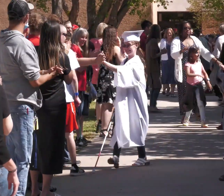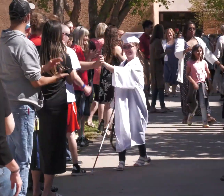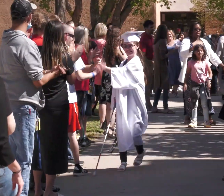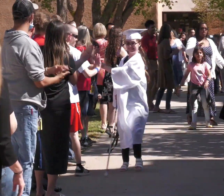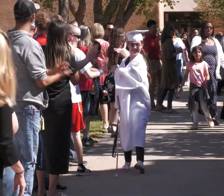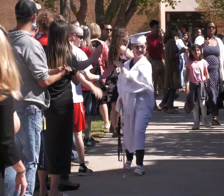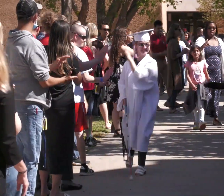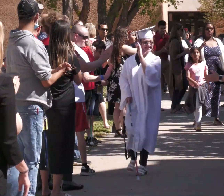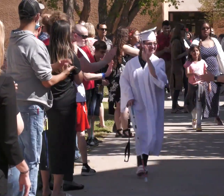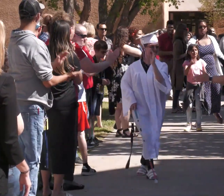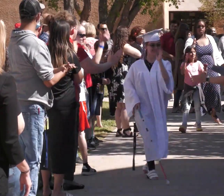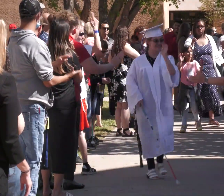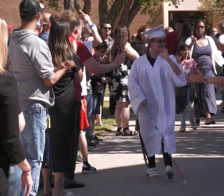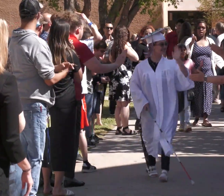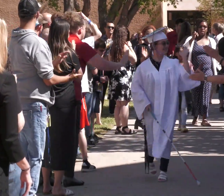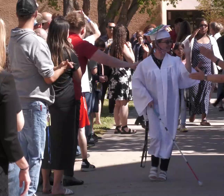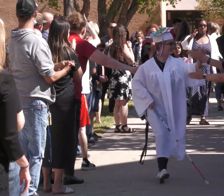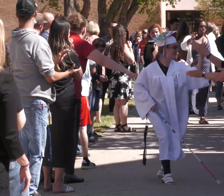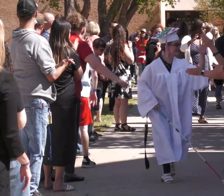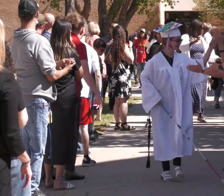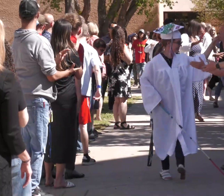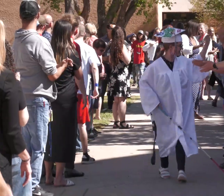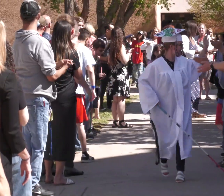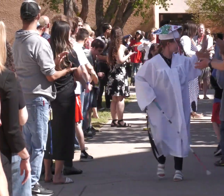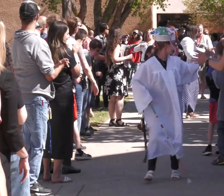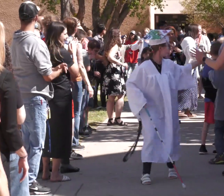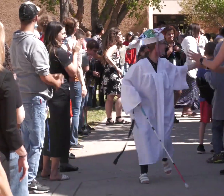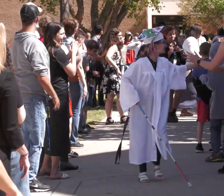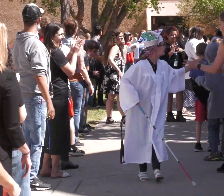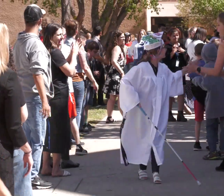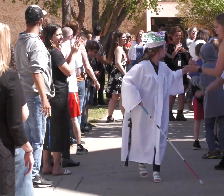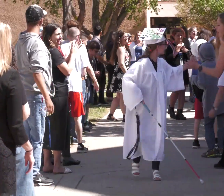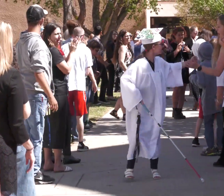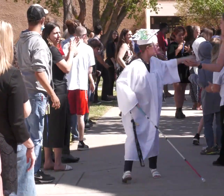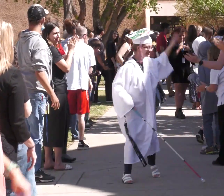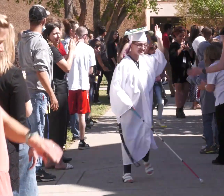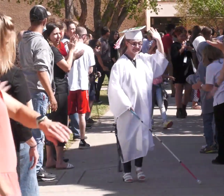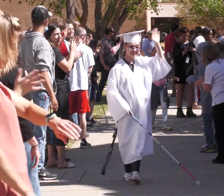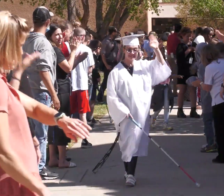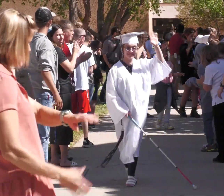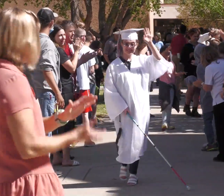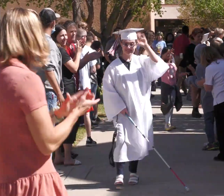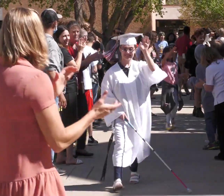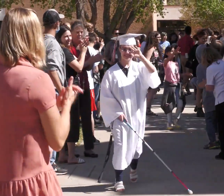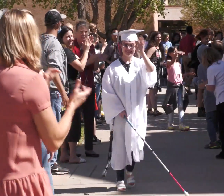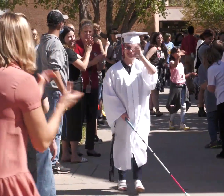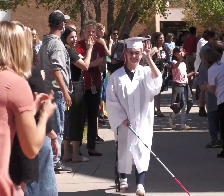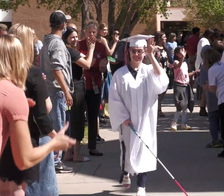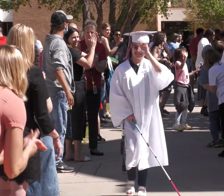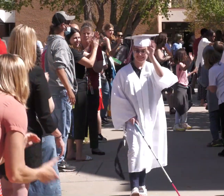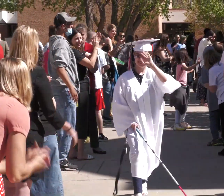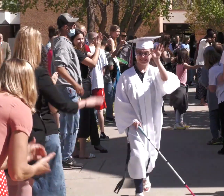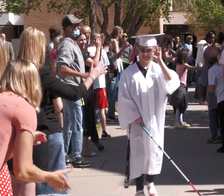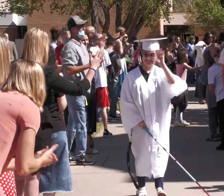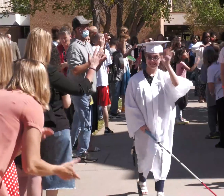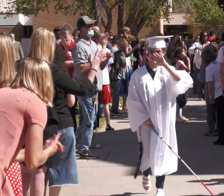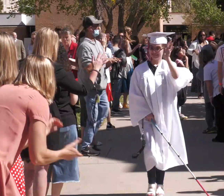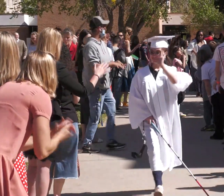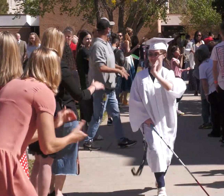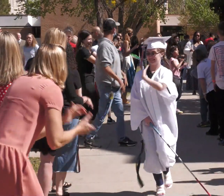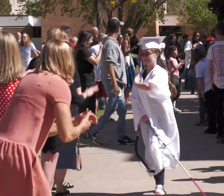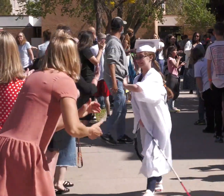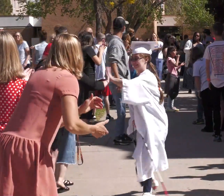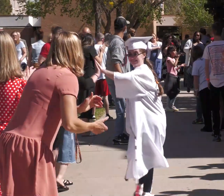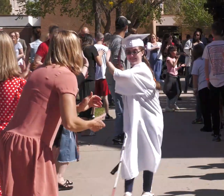blinds. High-fiving, staff and students waving, big smile, waving